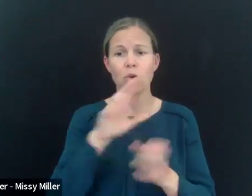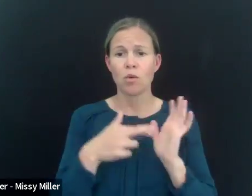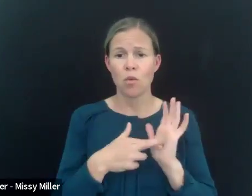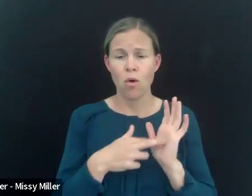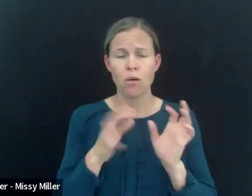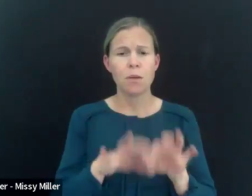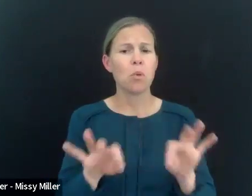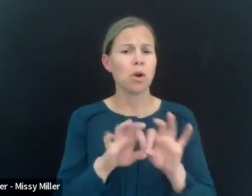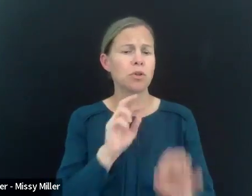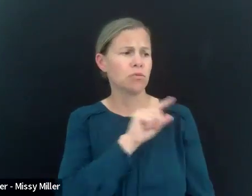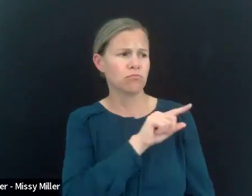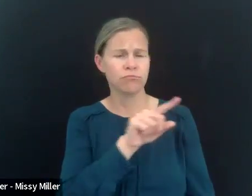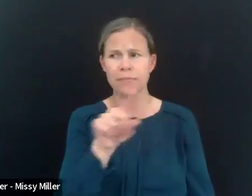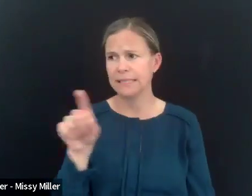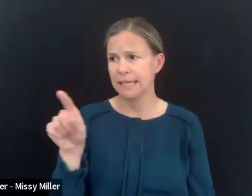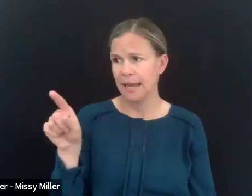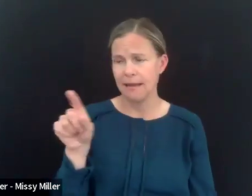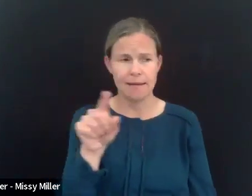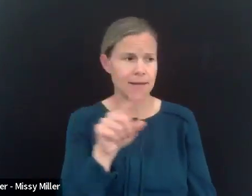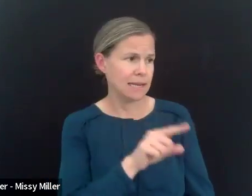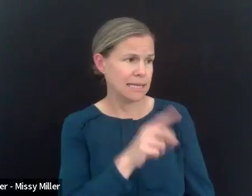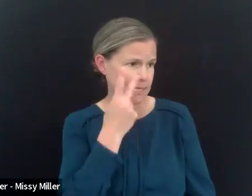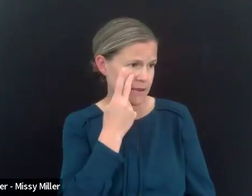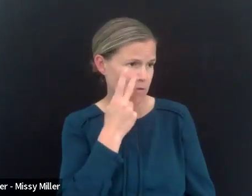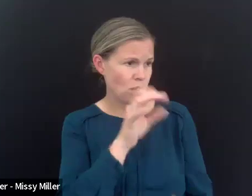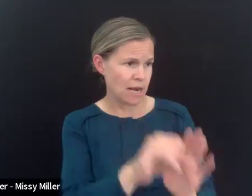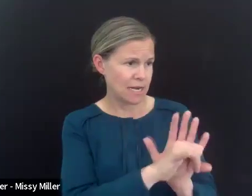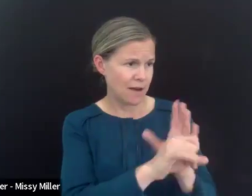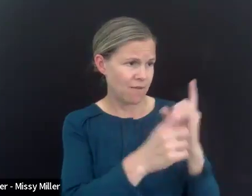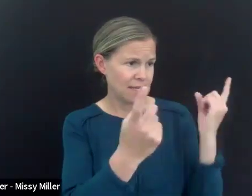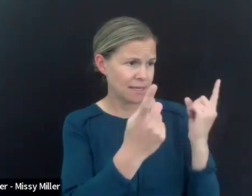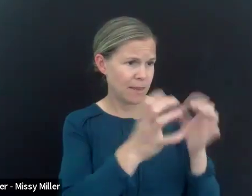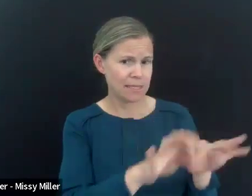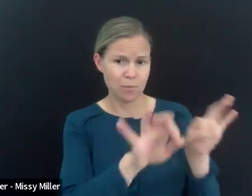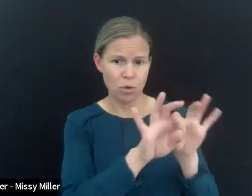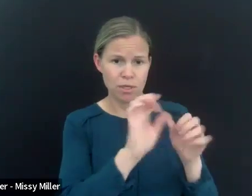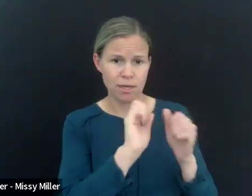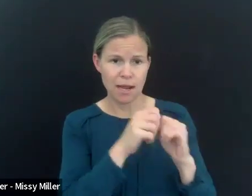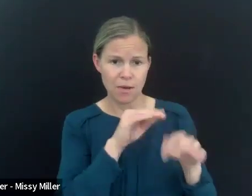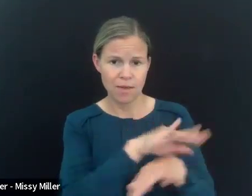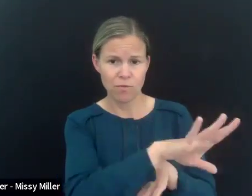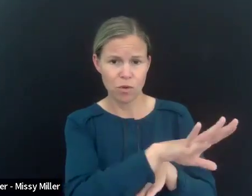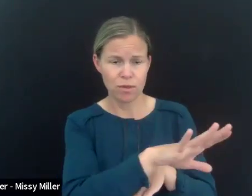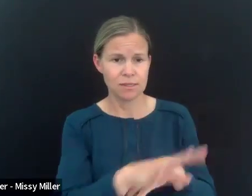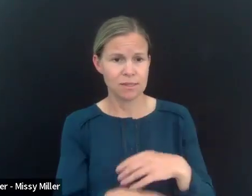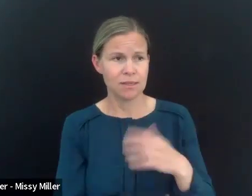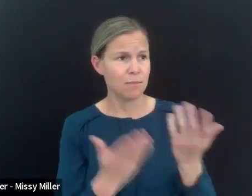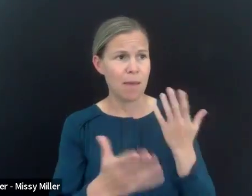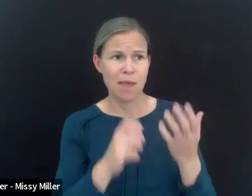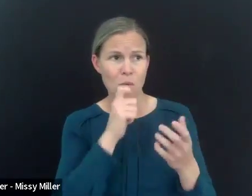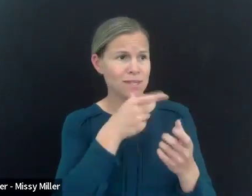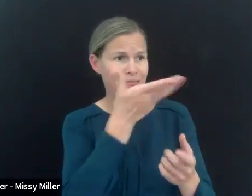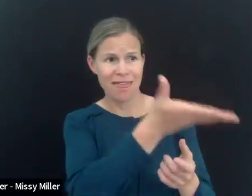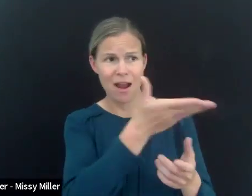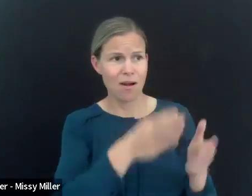and see if you can identify one of those pieces of infrastructure that maybe wasn't built for birth